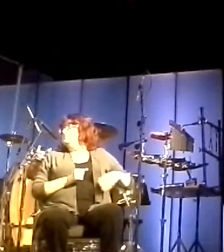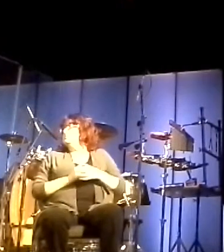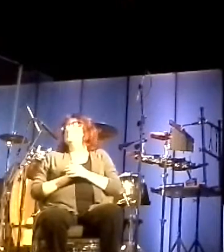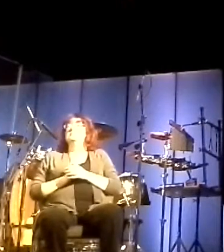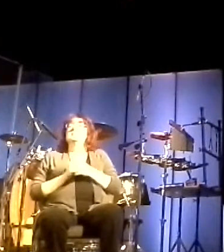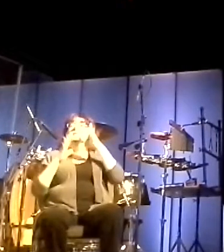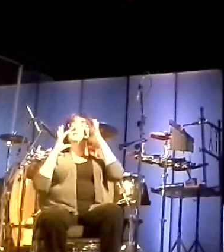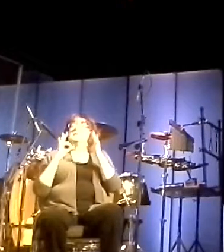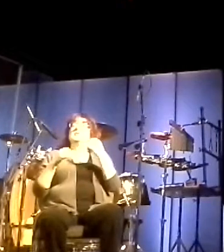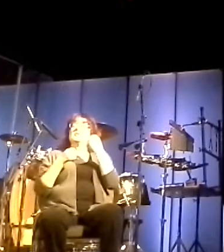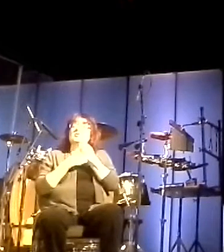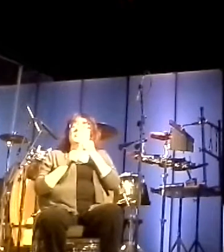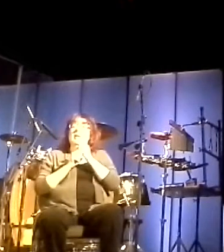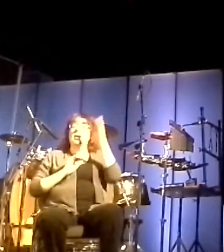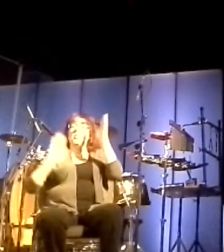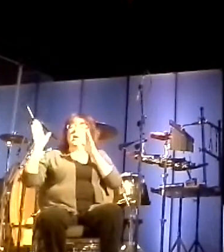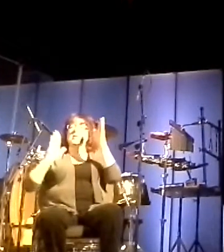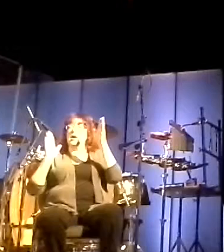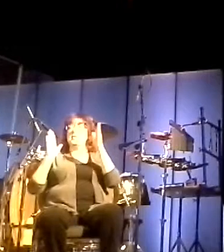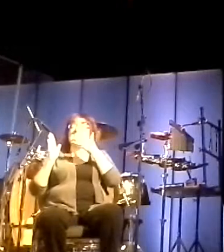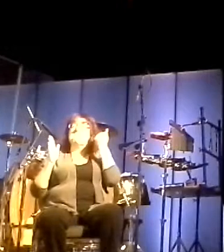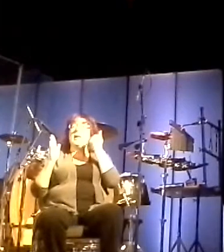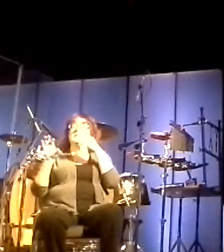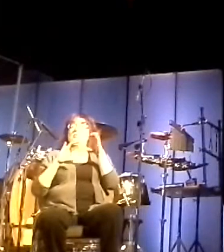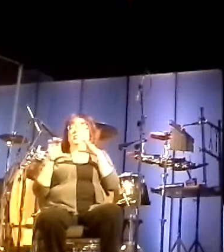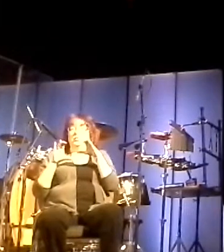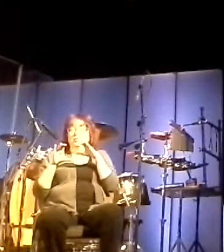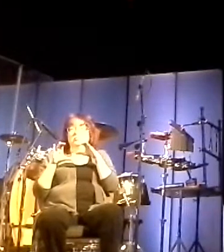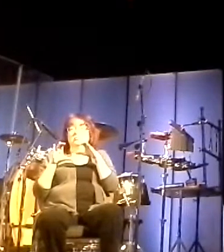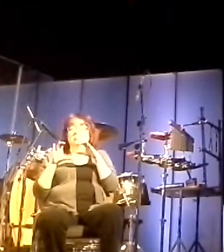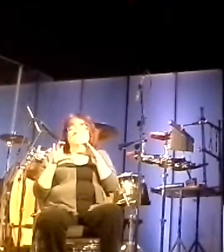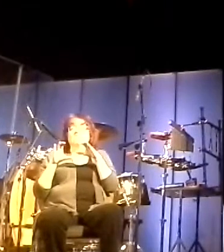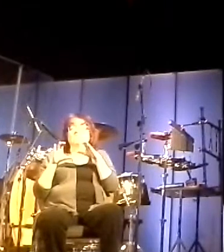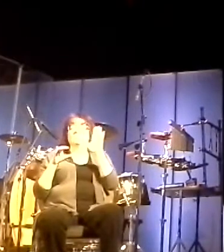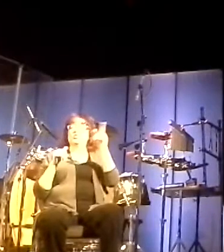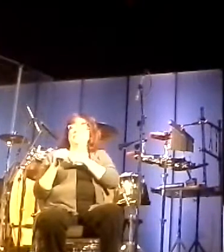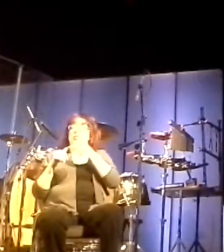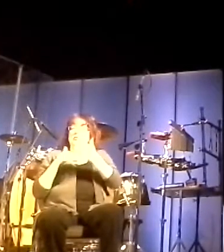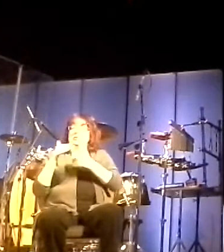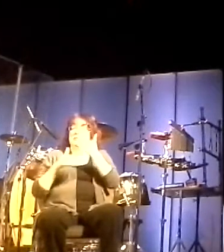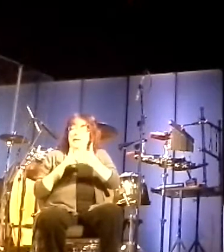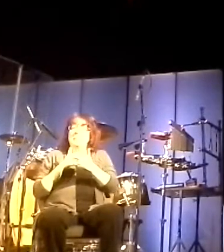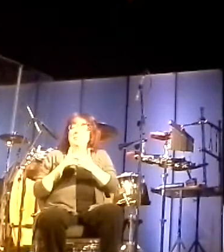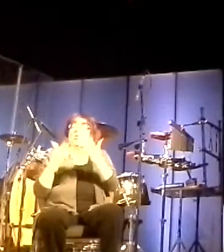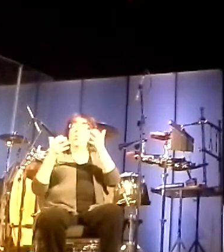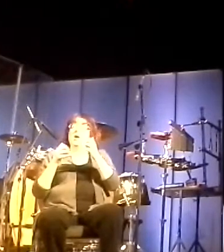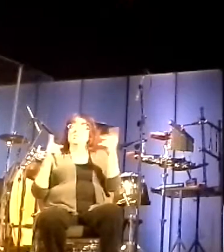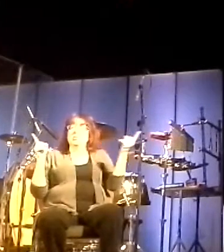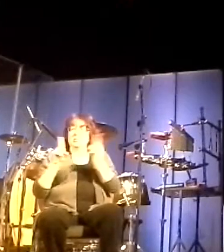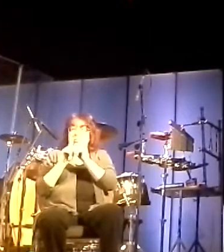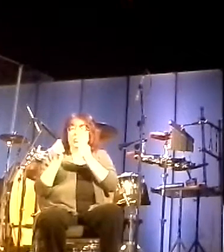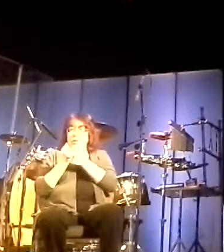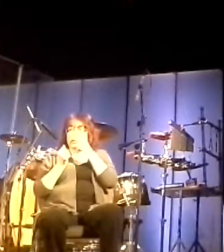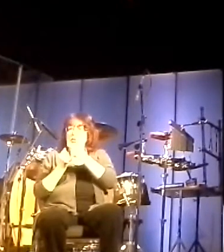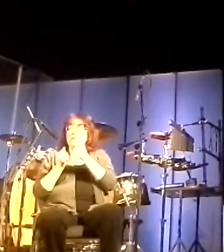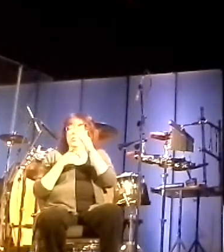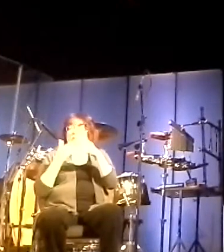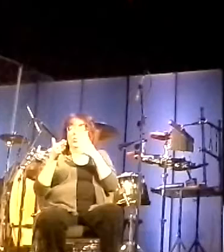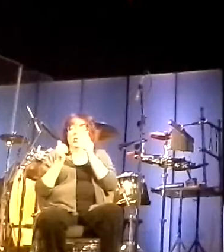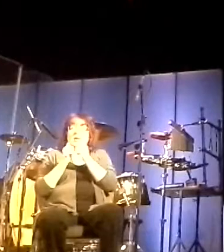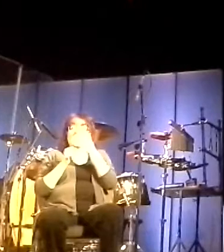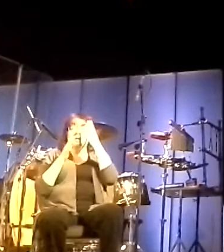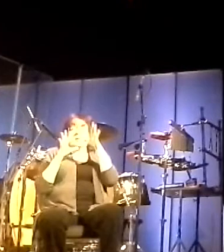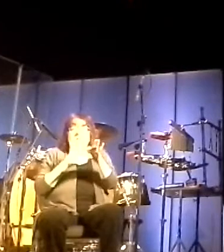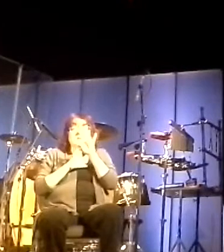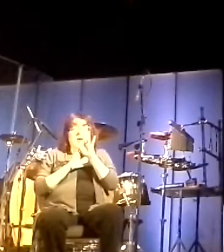So the decision you made just by raising your hand is the best thing that you could ever do. It's just your first step, though. We want to come alongside you and walk with you to